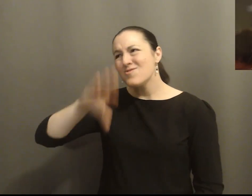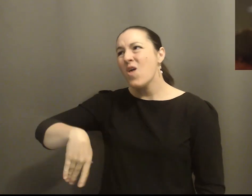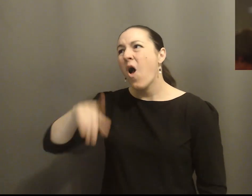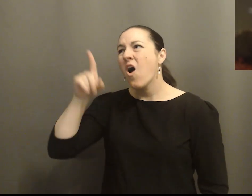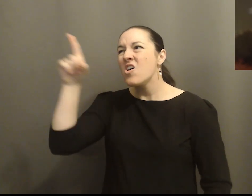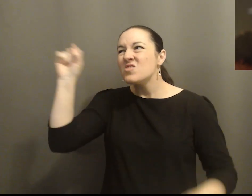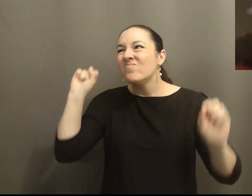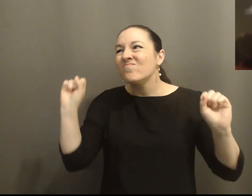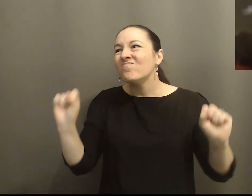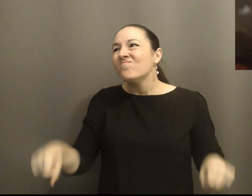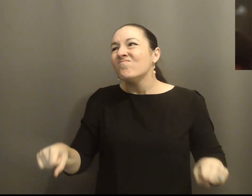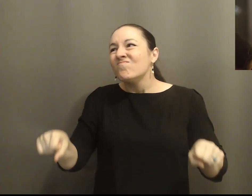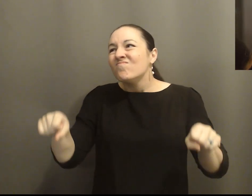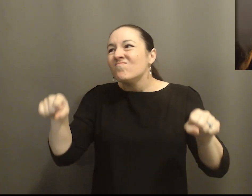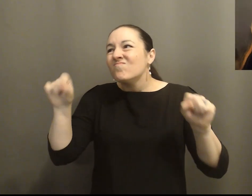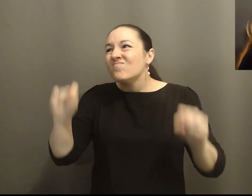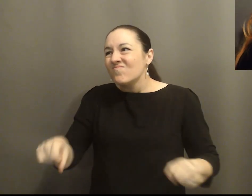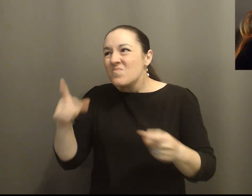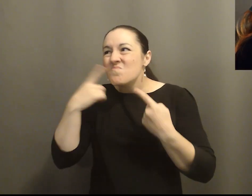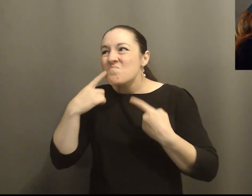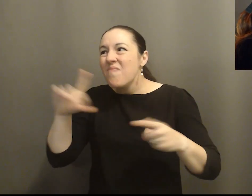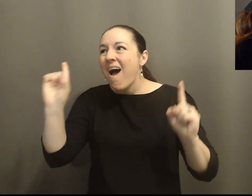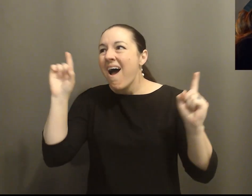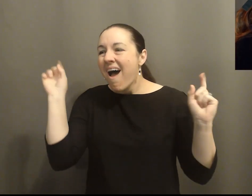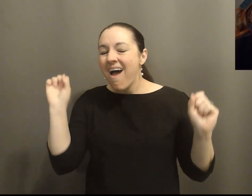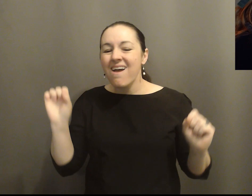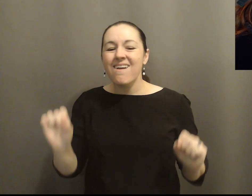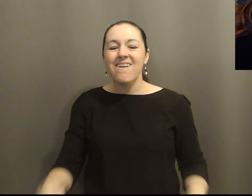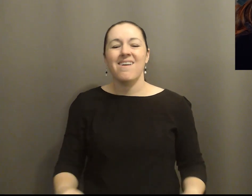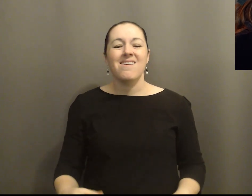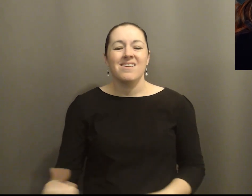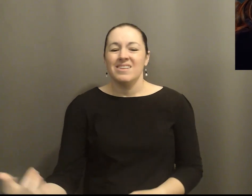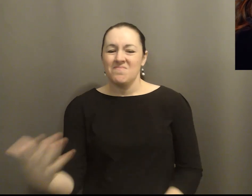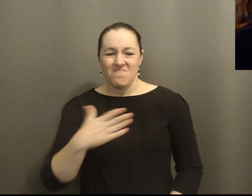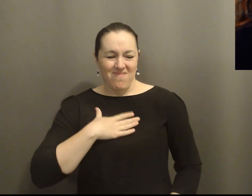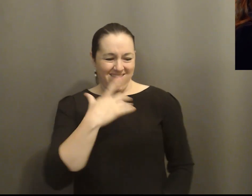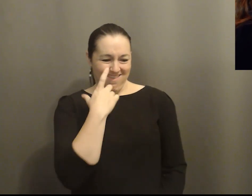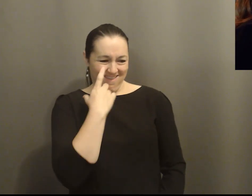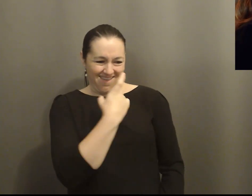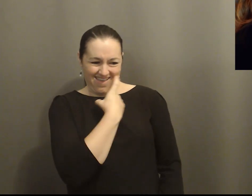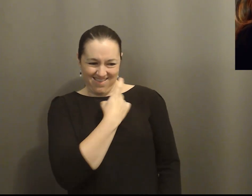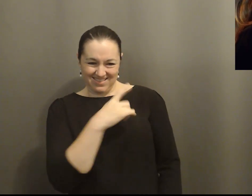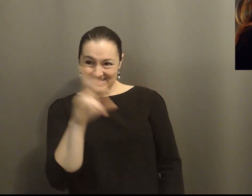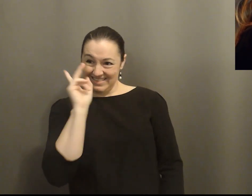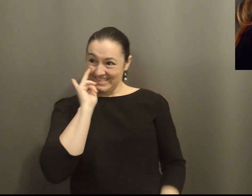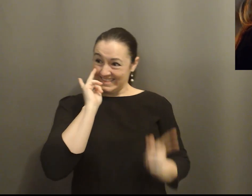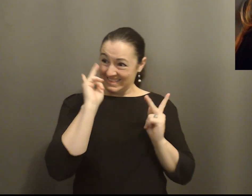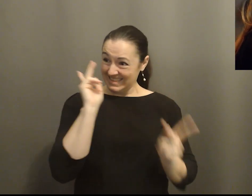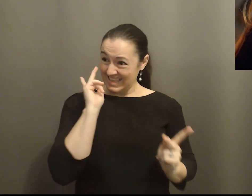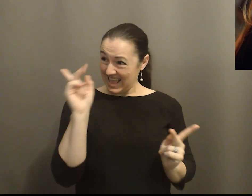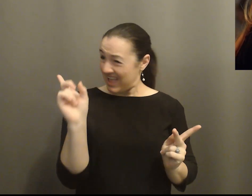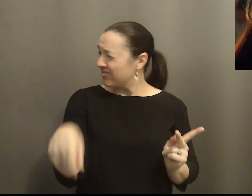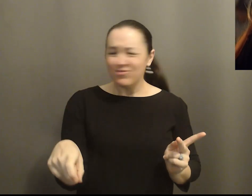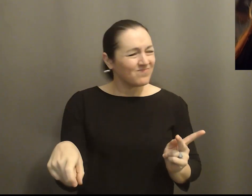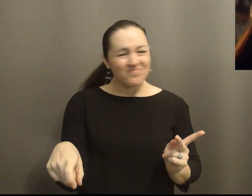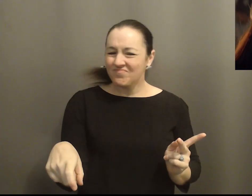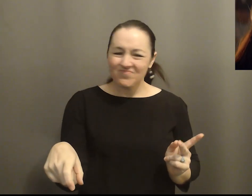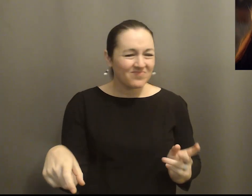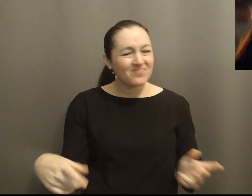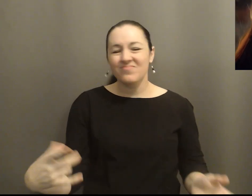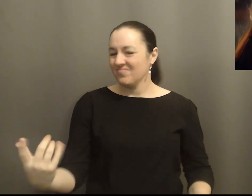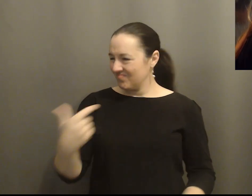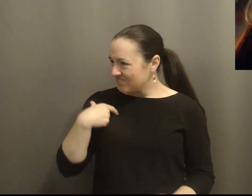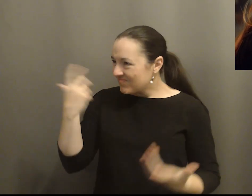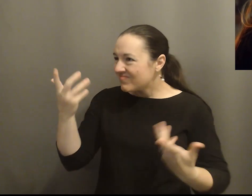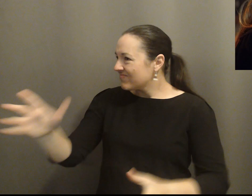you're able And my eyes don't have to see One more